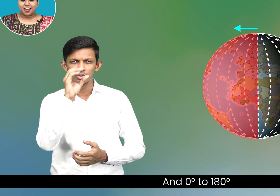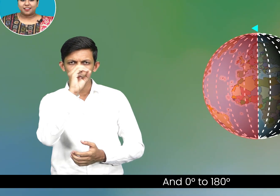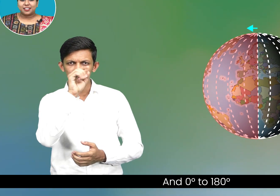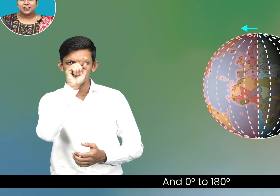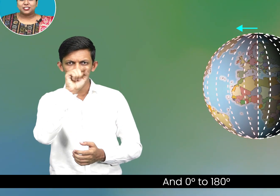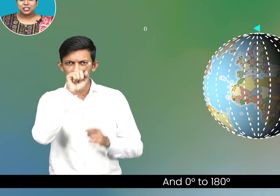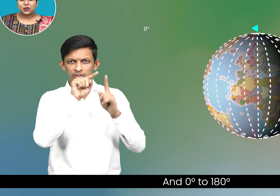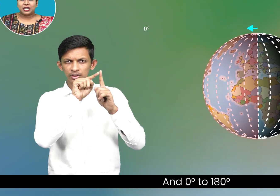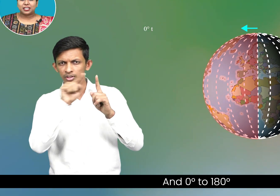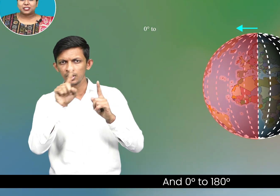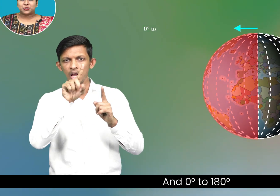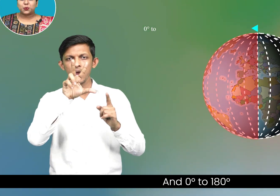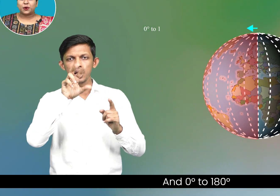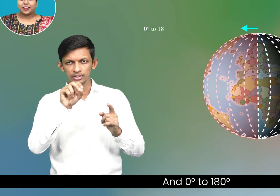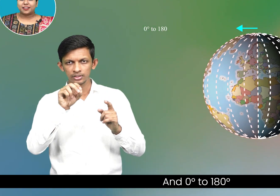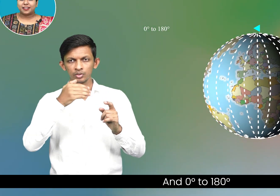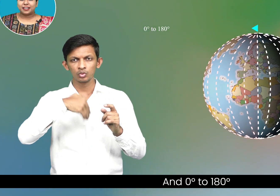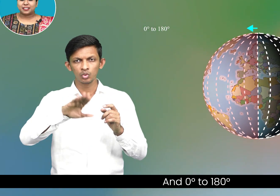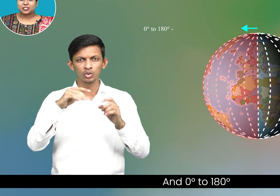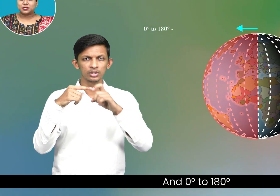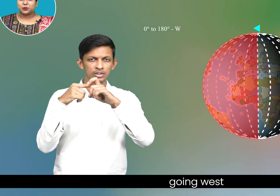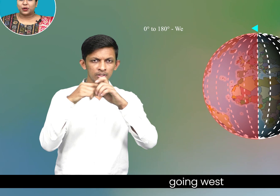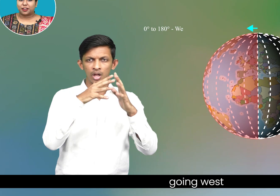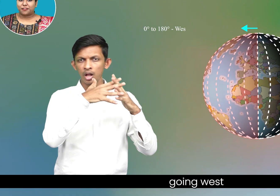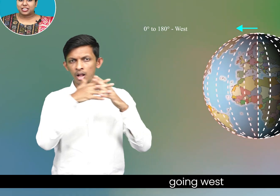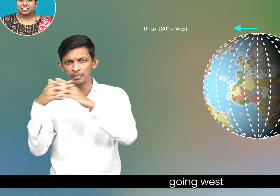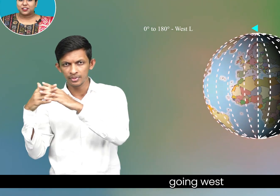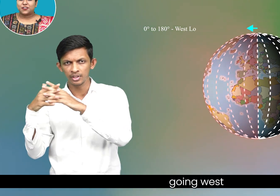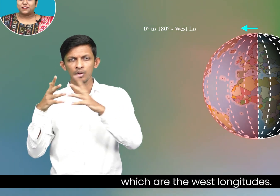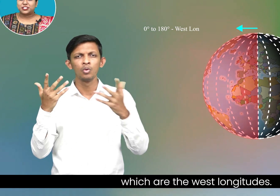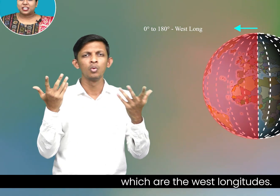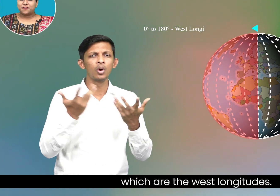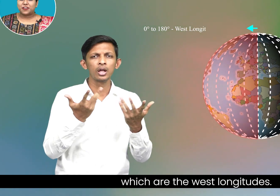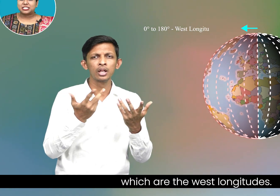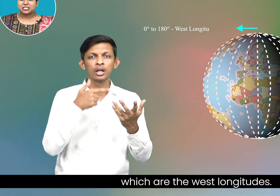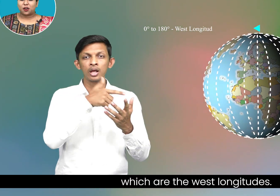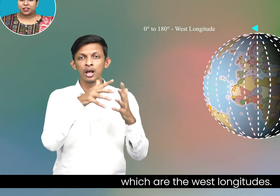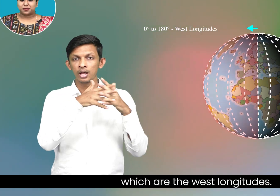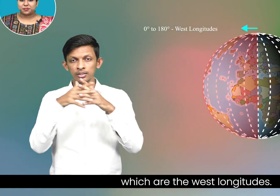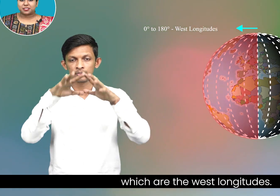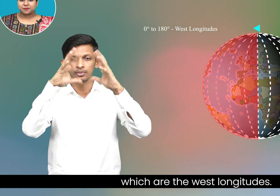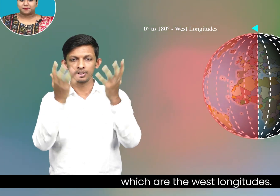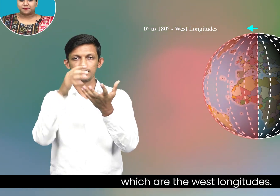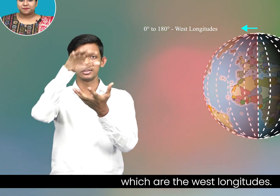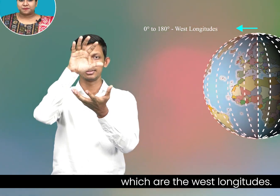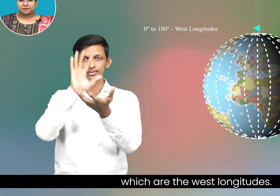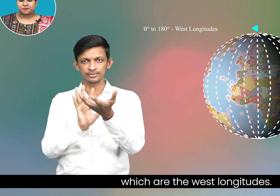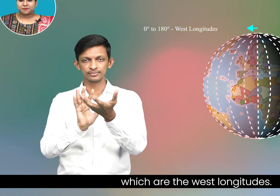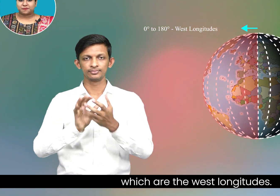And 0 degrees to 180 degrees going west which are the west longitudes.